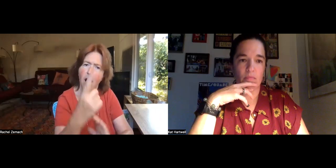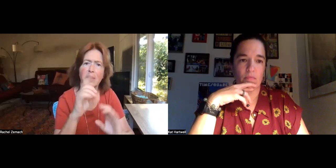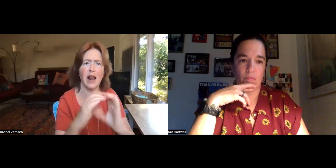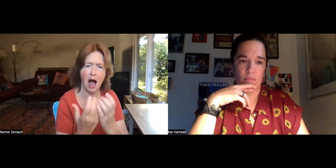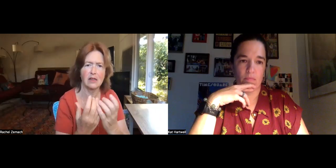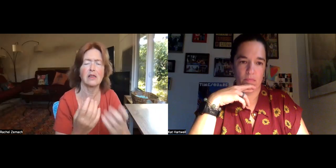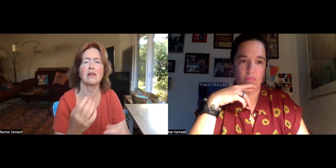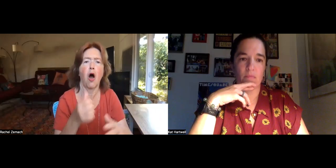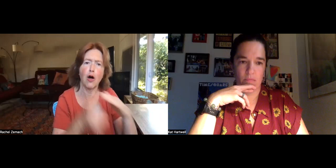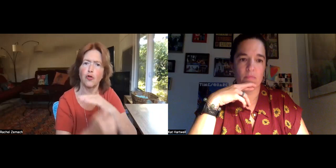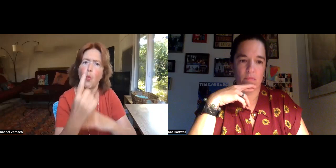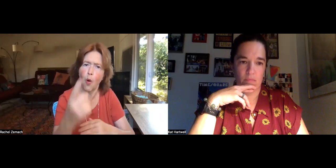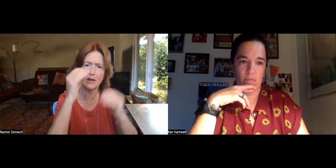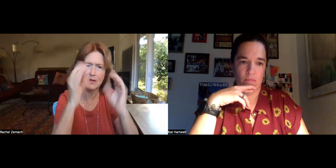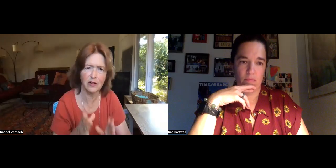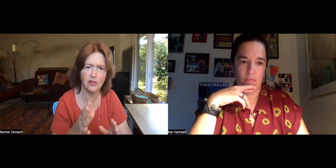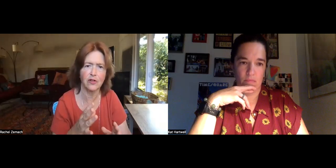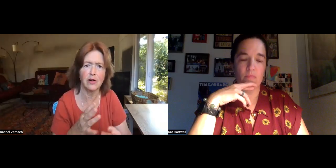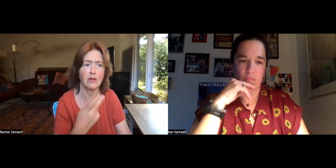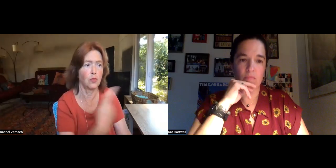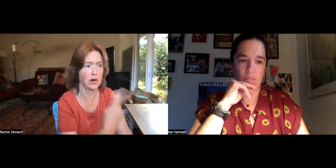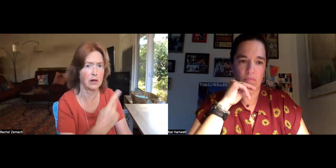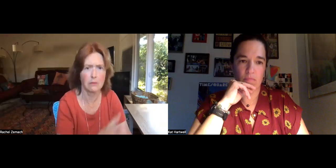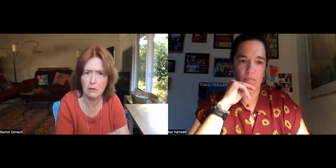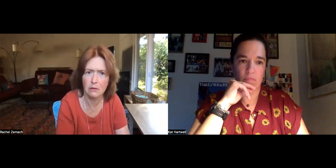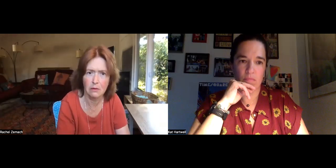one class under one teacher.